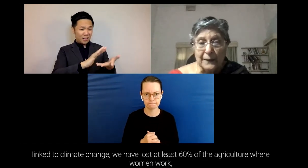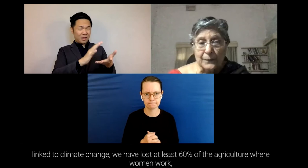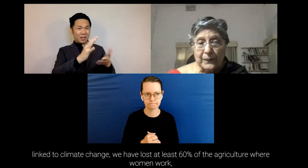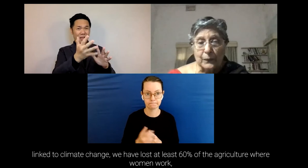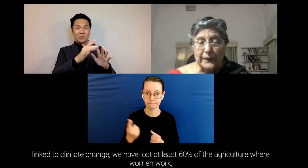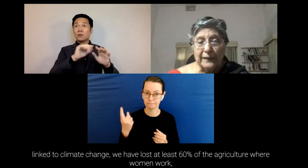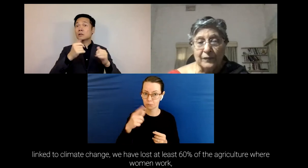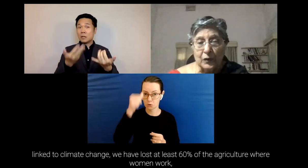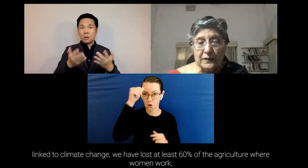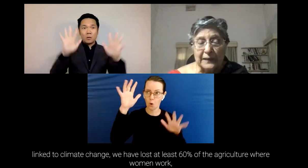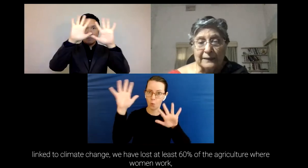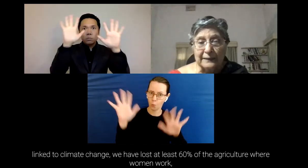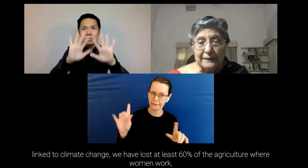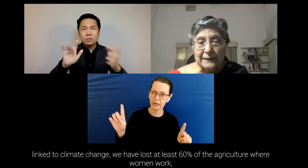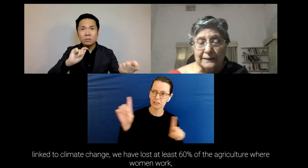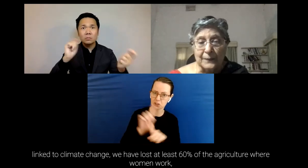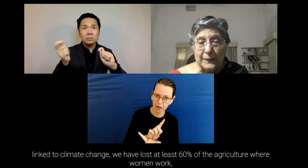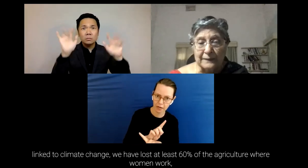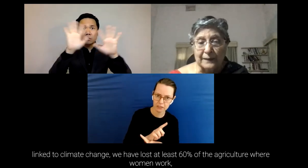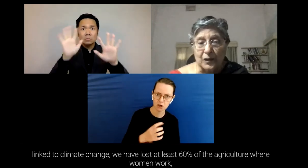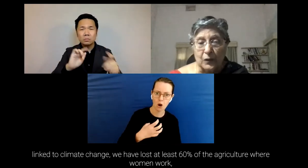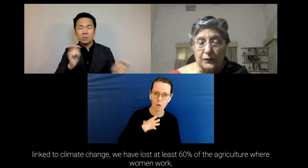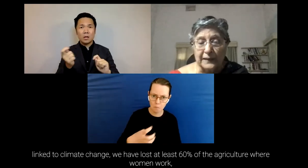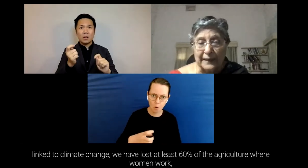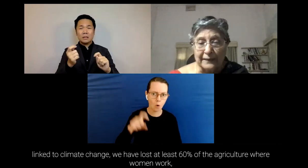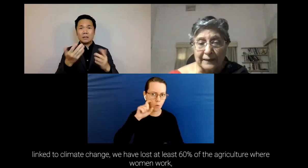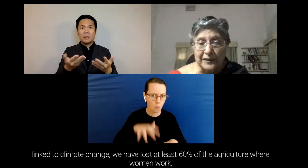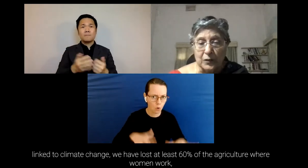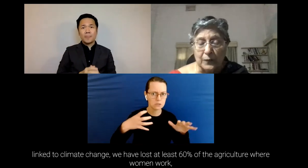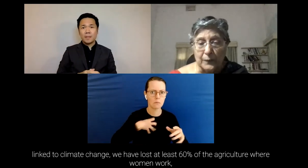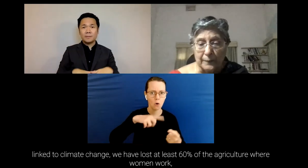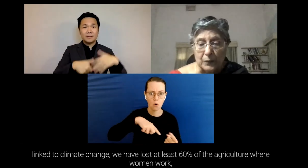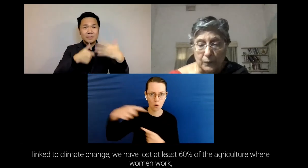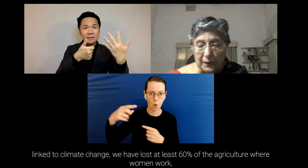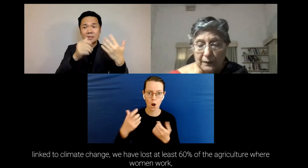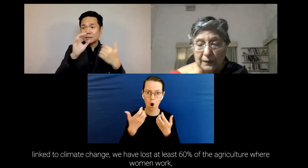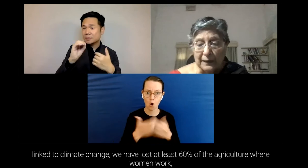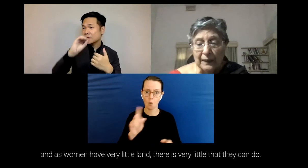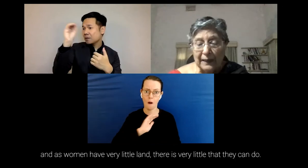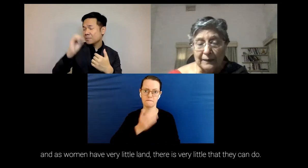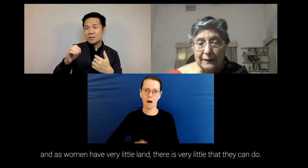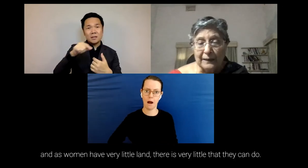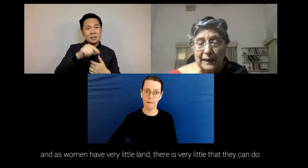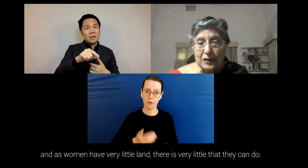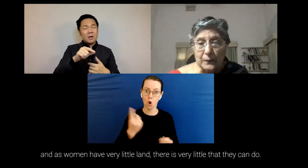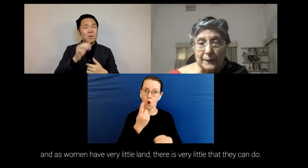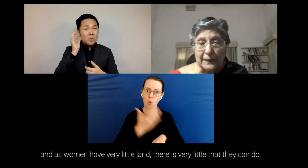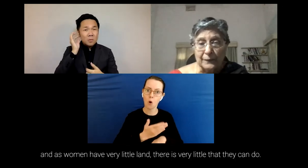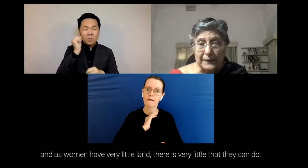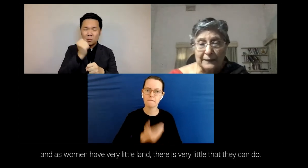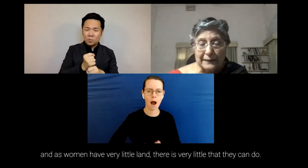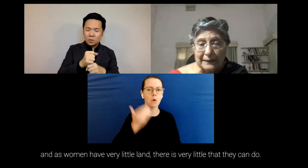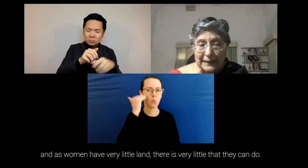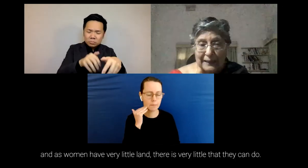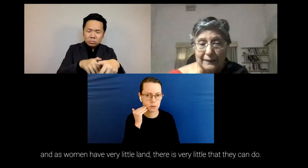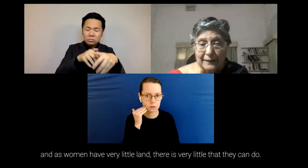change, we have lost at least 60% of the agriculture where women work. And as women have